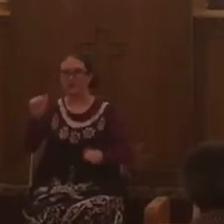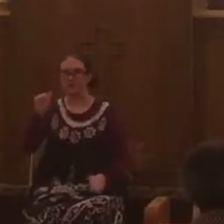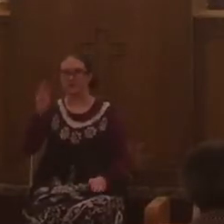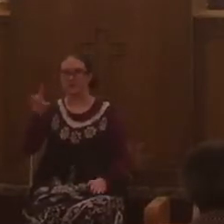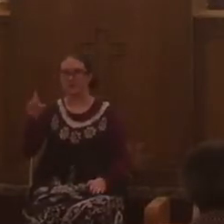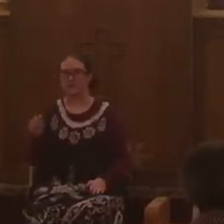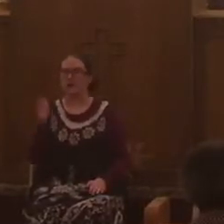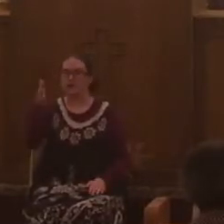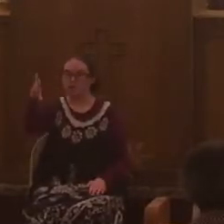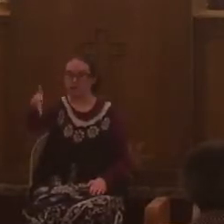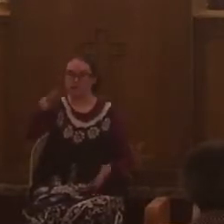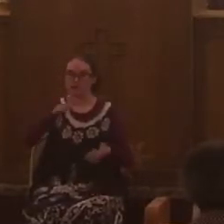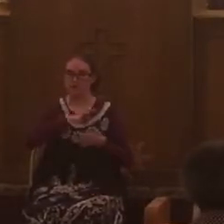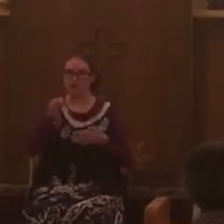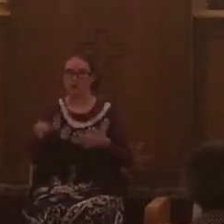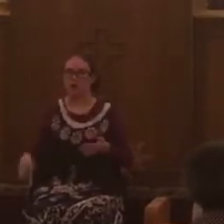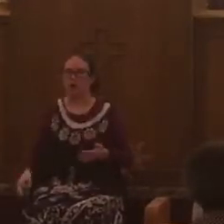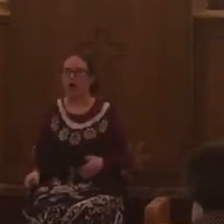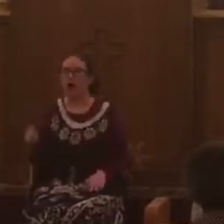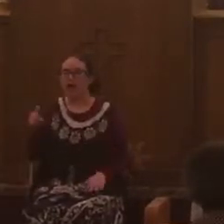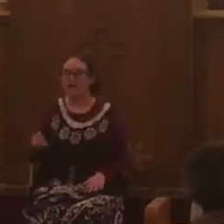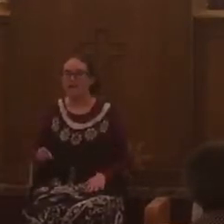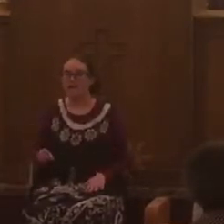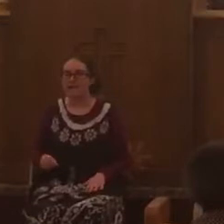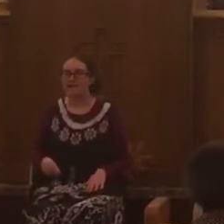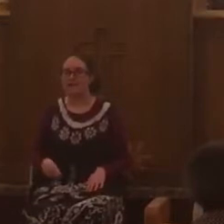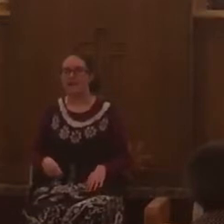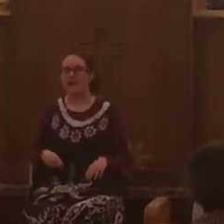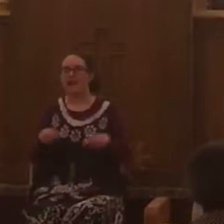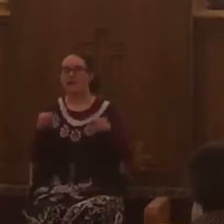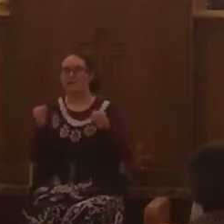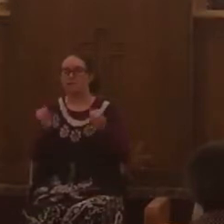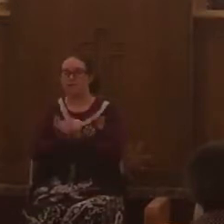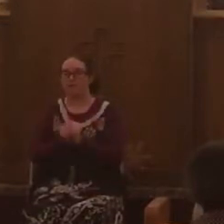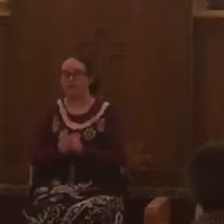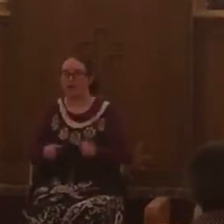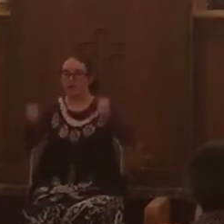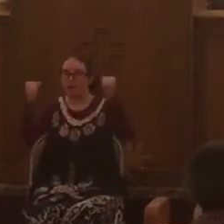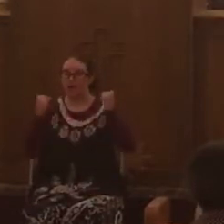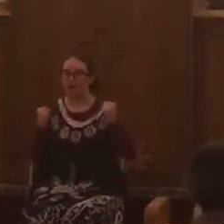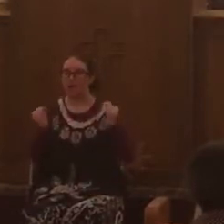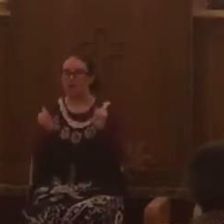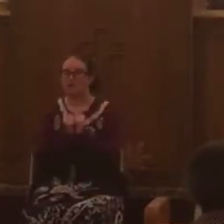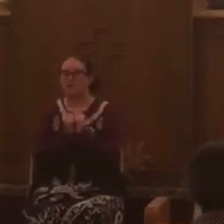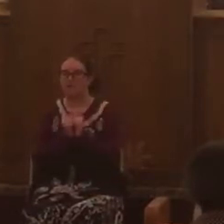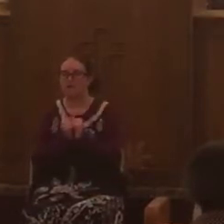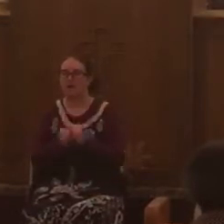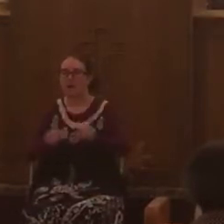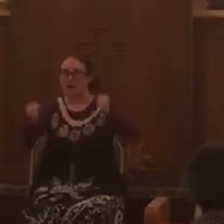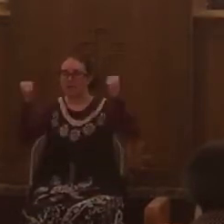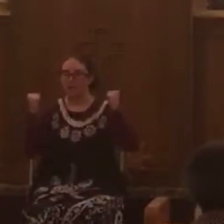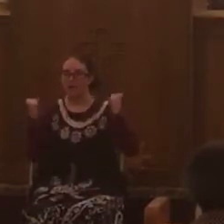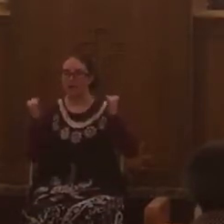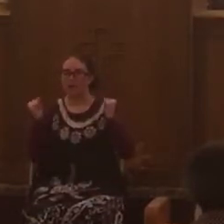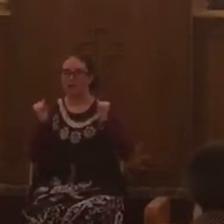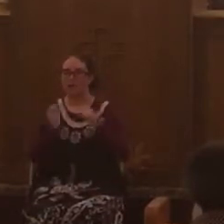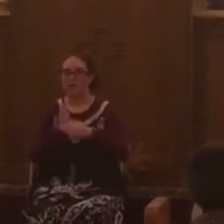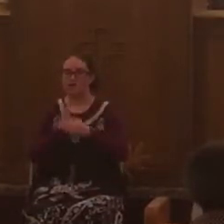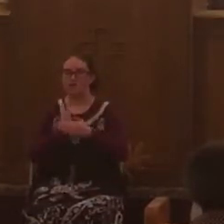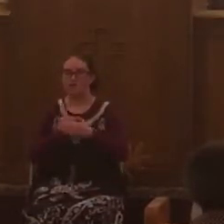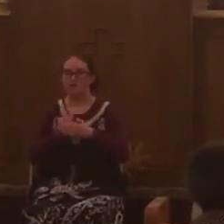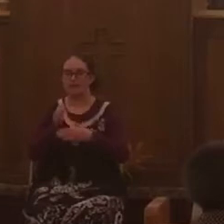your mind. I'm going to pursue it. There's a power of God that I need on the inside of me. You know